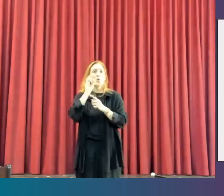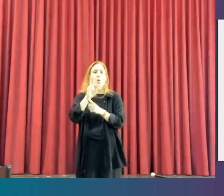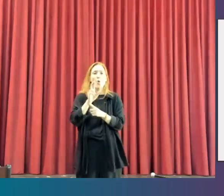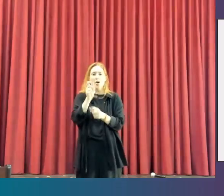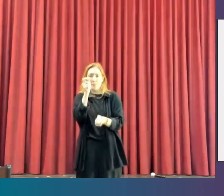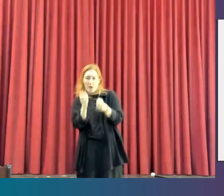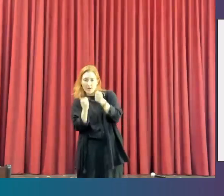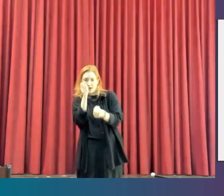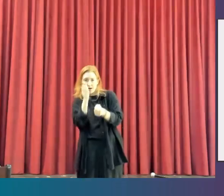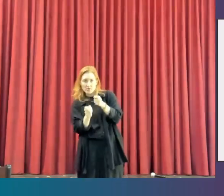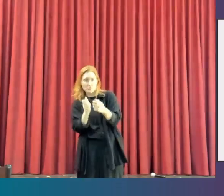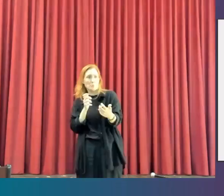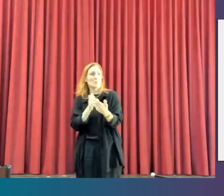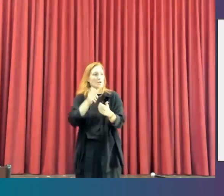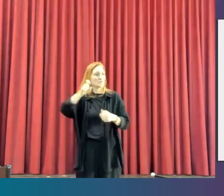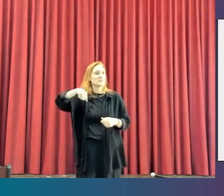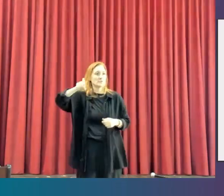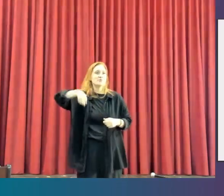housing.